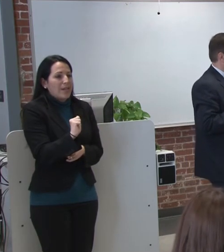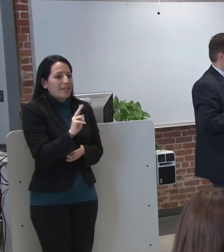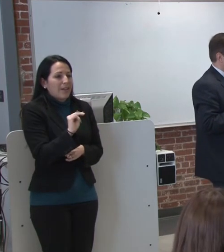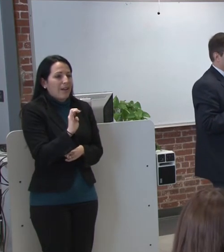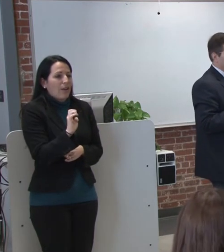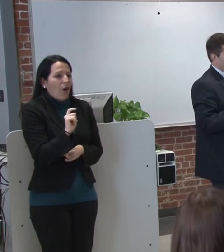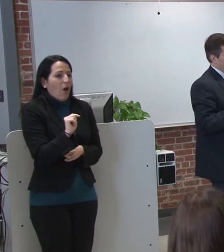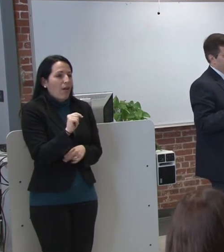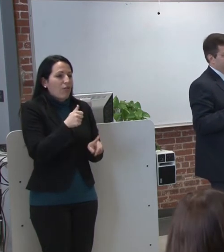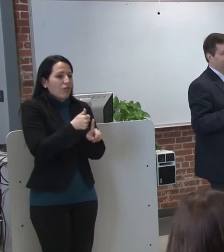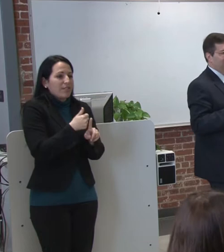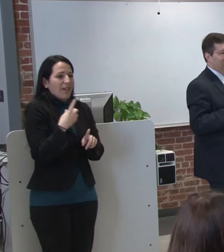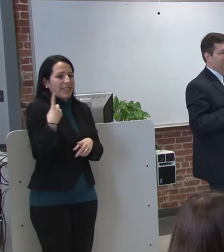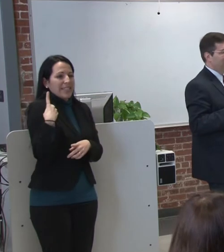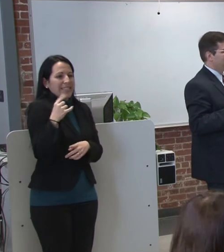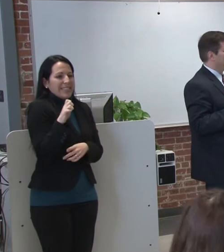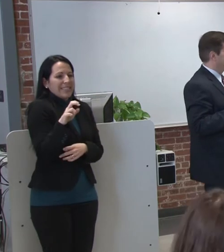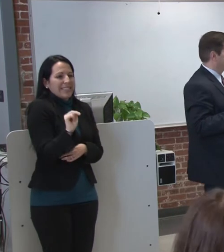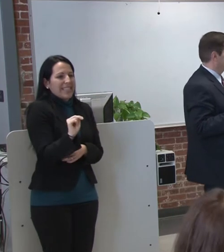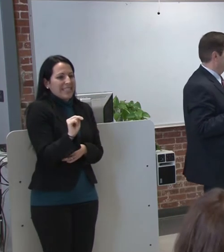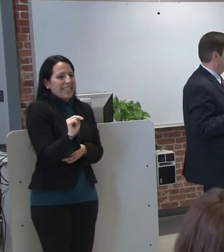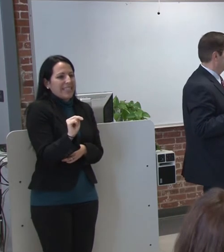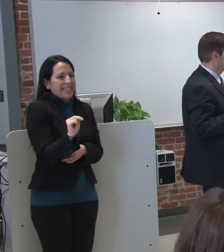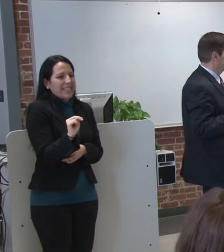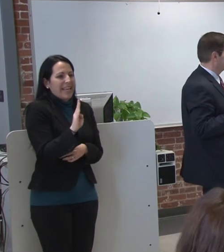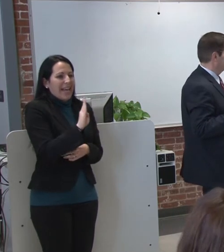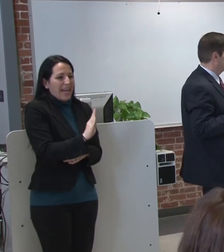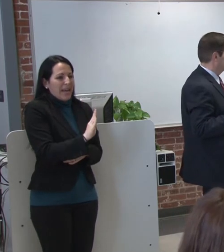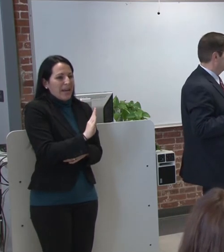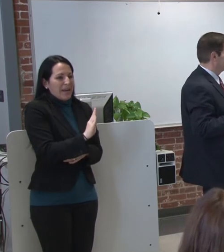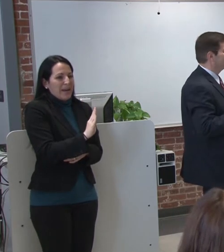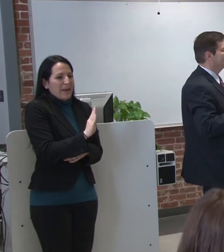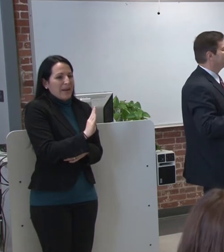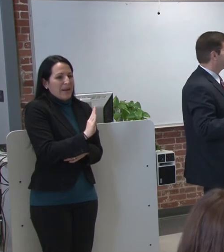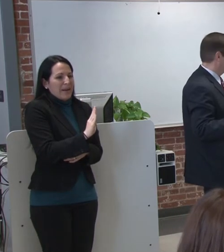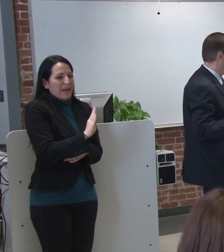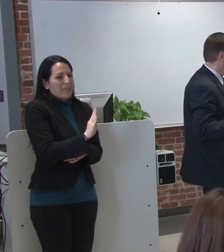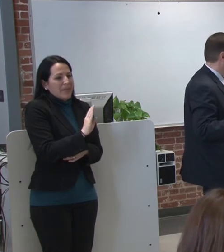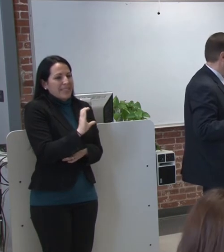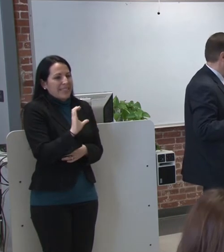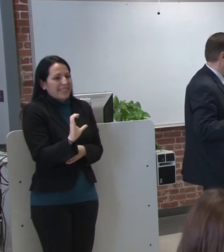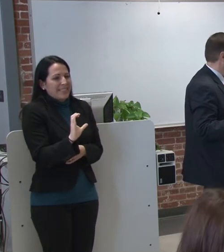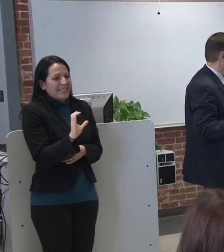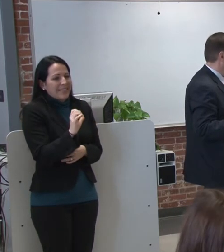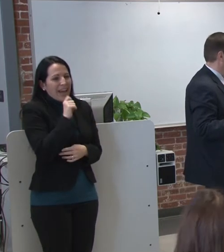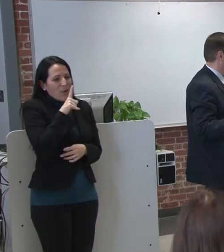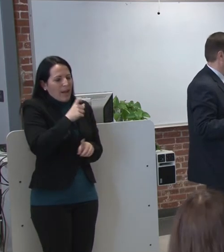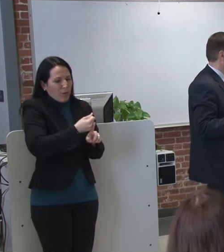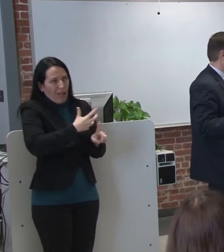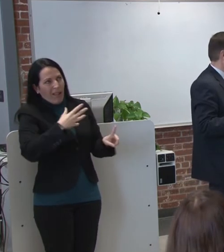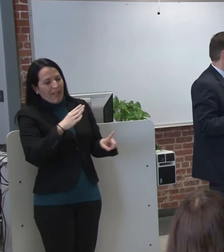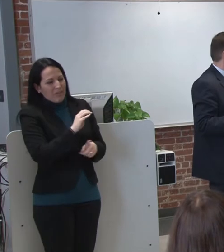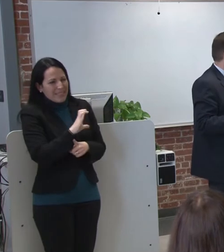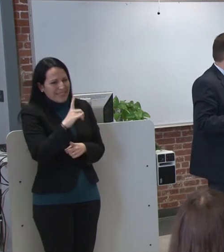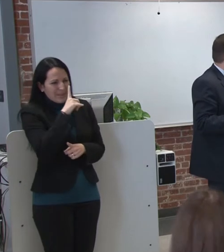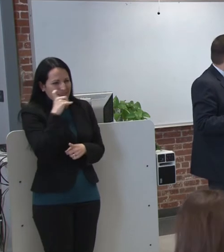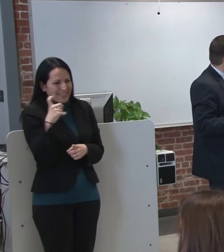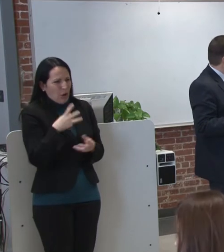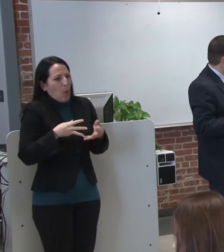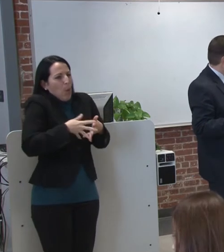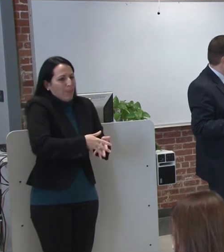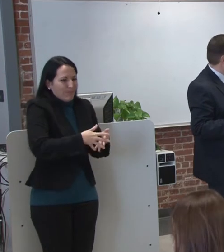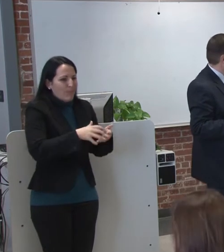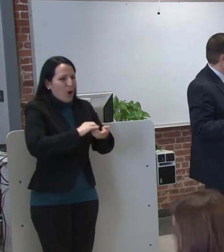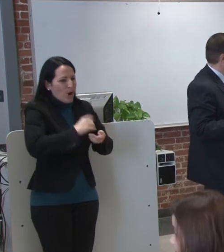College. And of course, I won't say much more about the college as a partner, as they are an integral partner in this grant, and we'll look forward to hearing more from Sue.